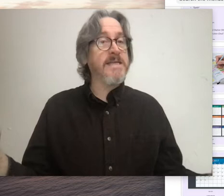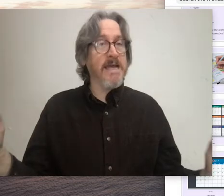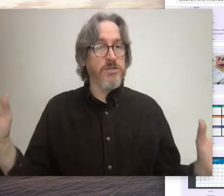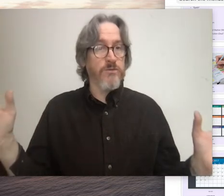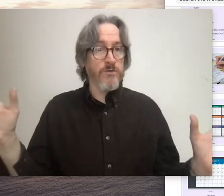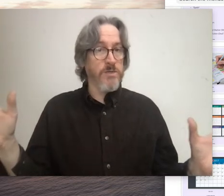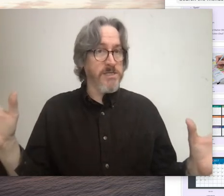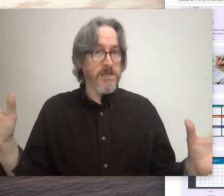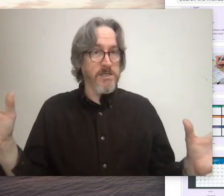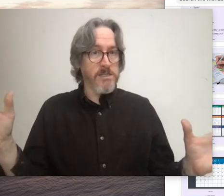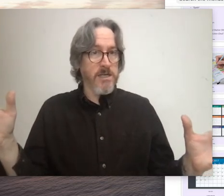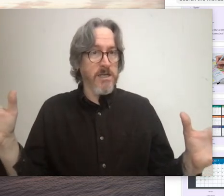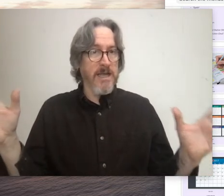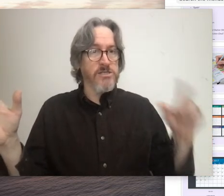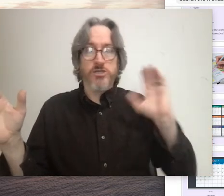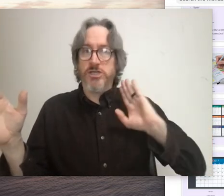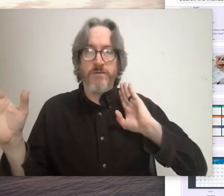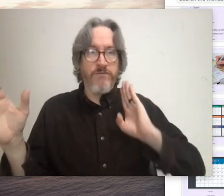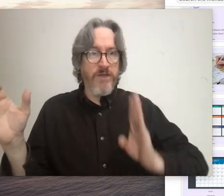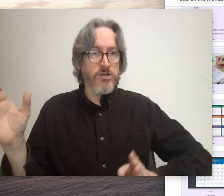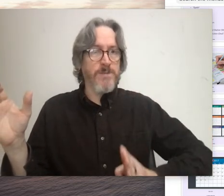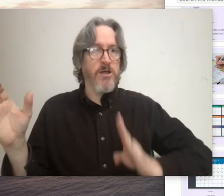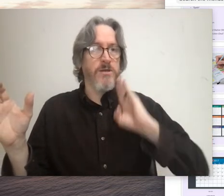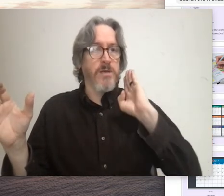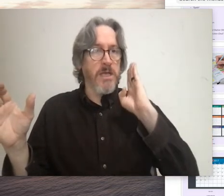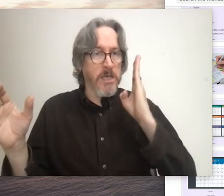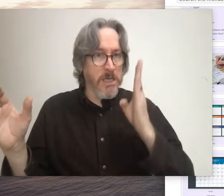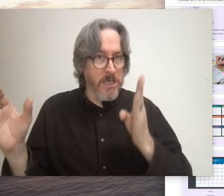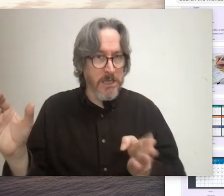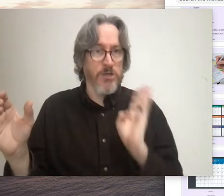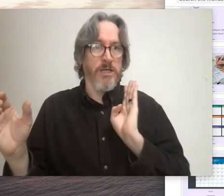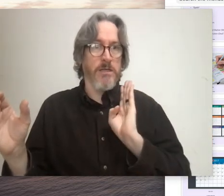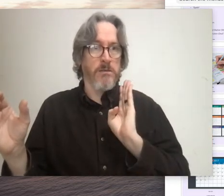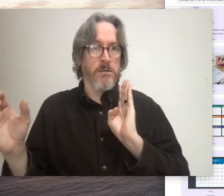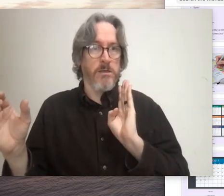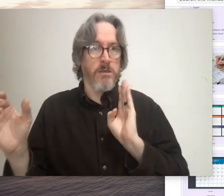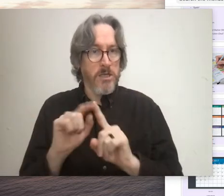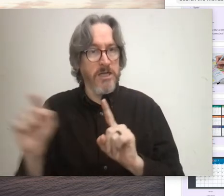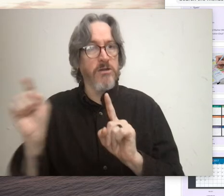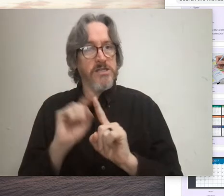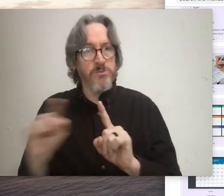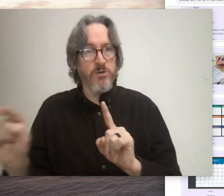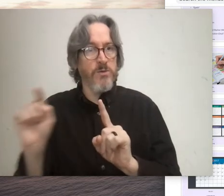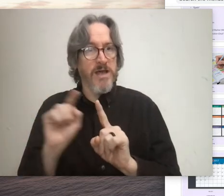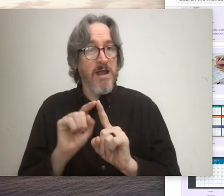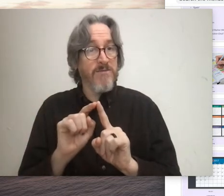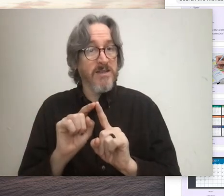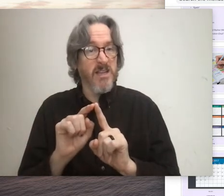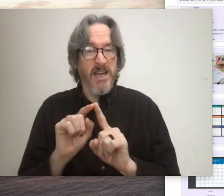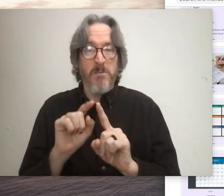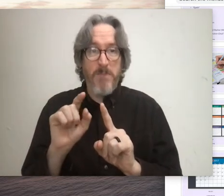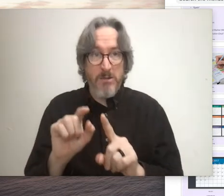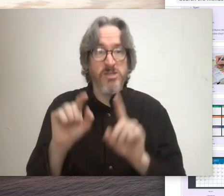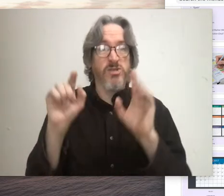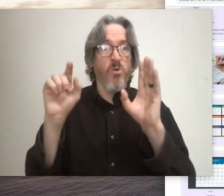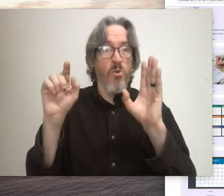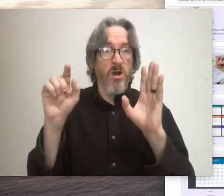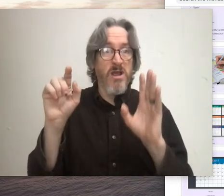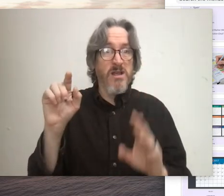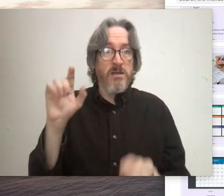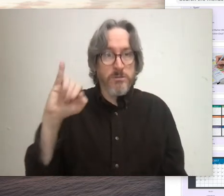way to get to fluency in these is just fingerspell them clearly, clearly and smoothly without having to like